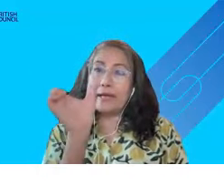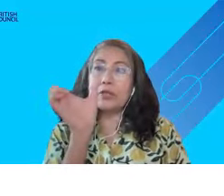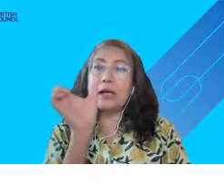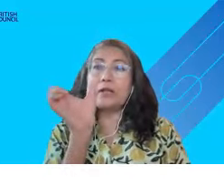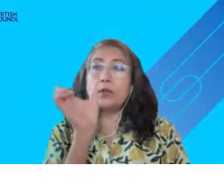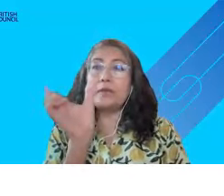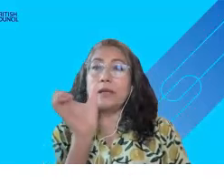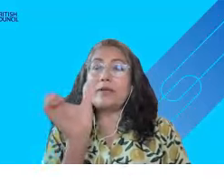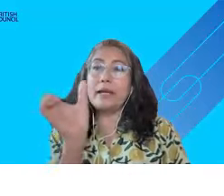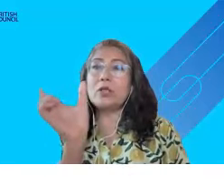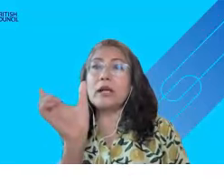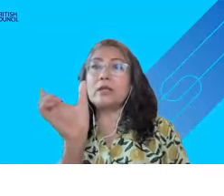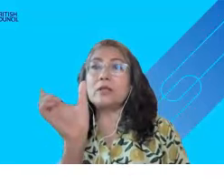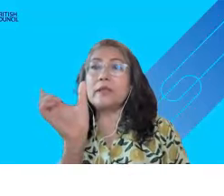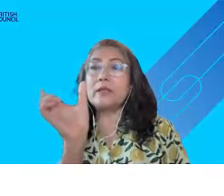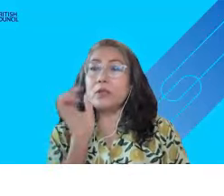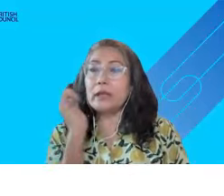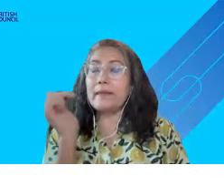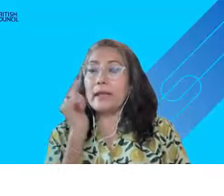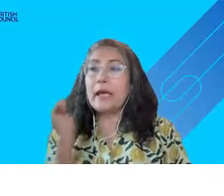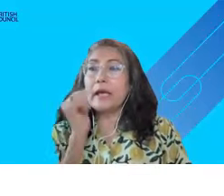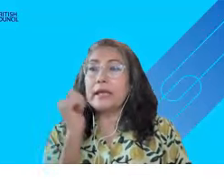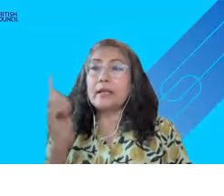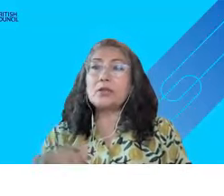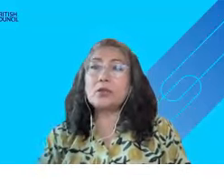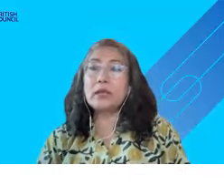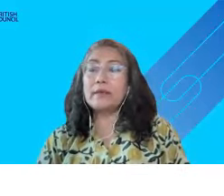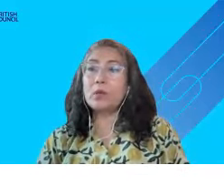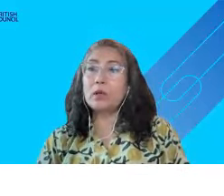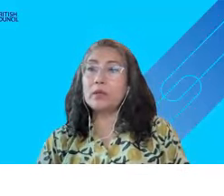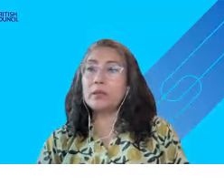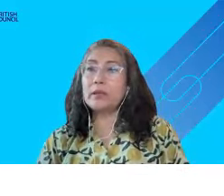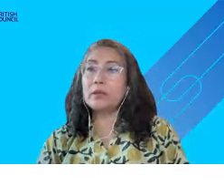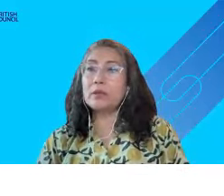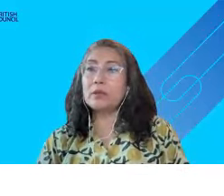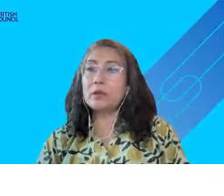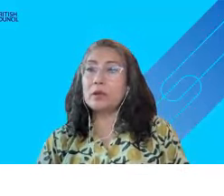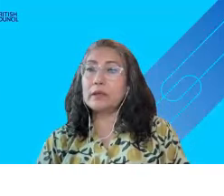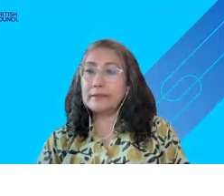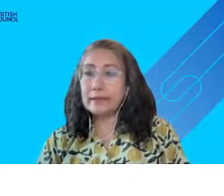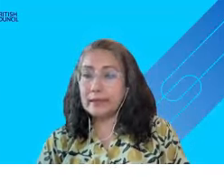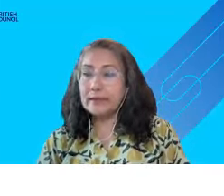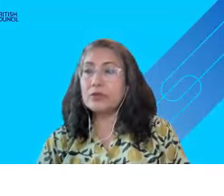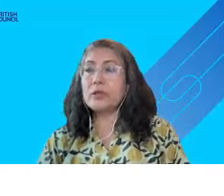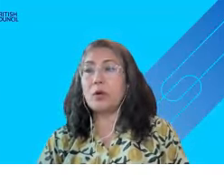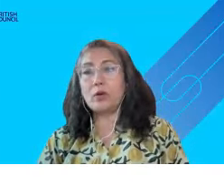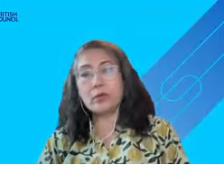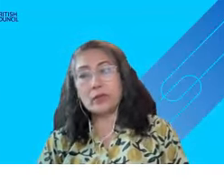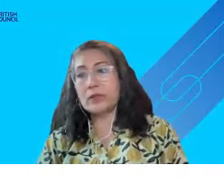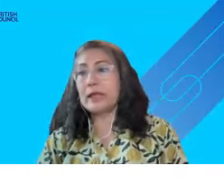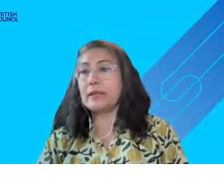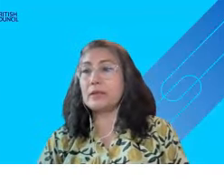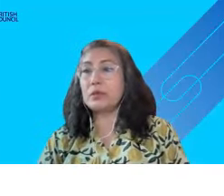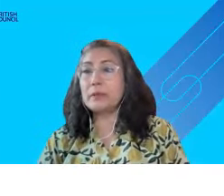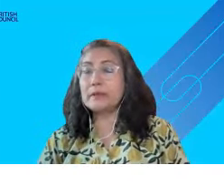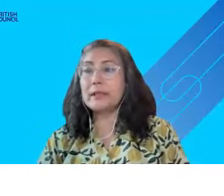use flashcards. You can make flashcards of these so that they can associate the word with the sentence. Reordering,